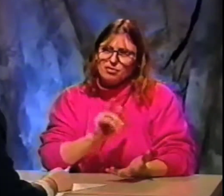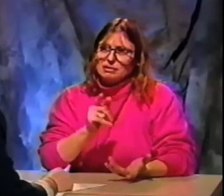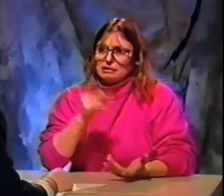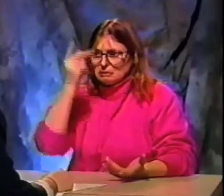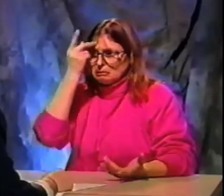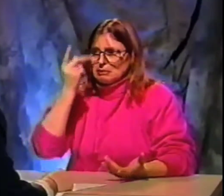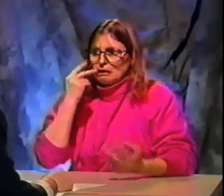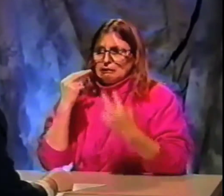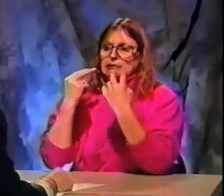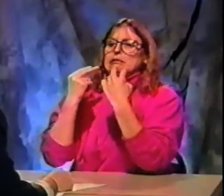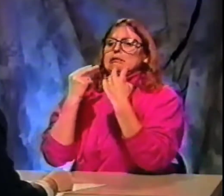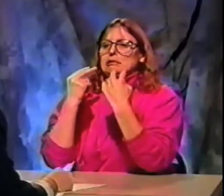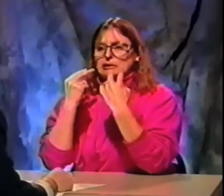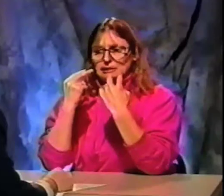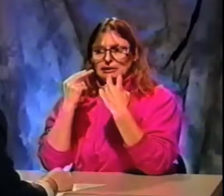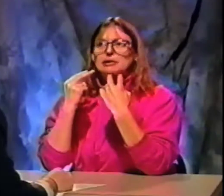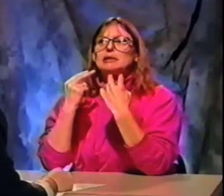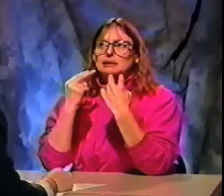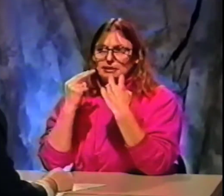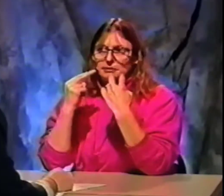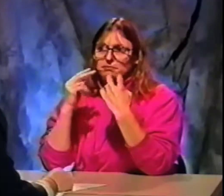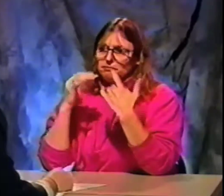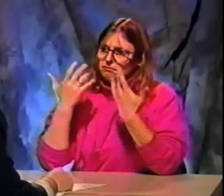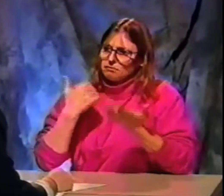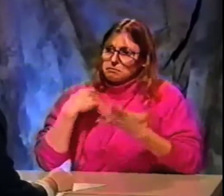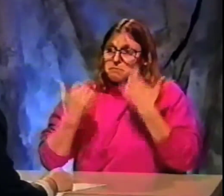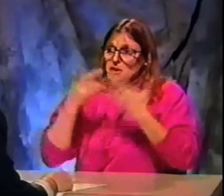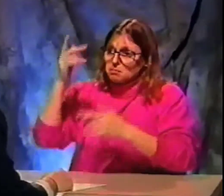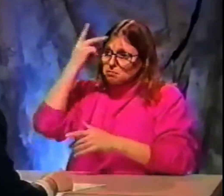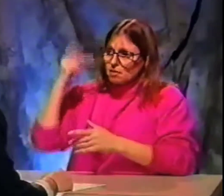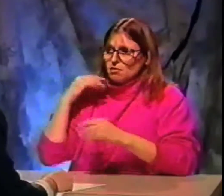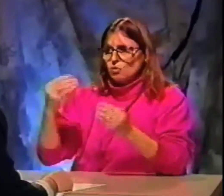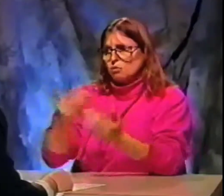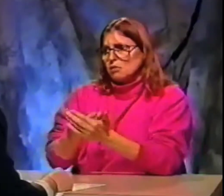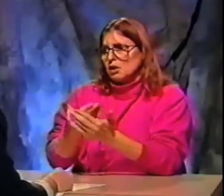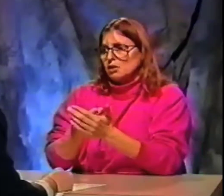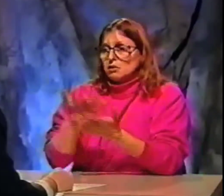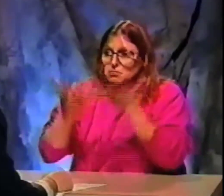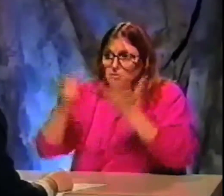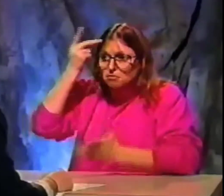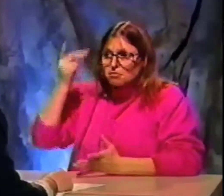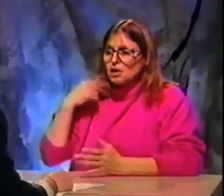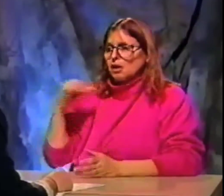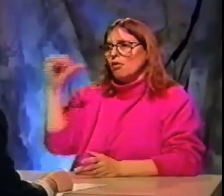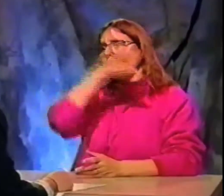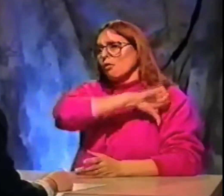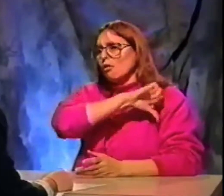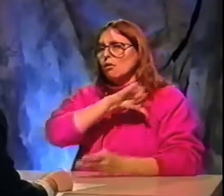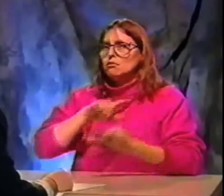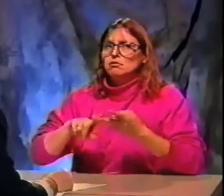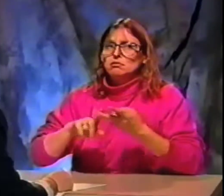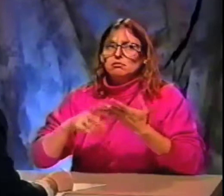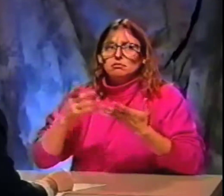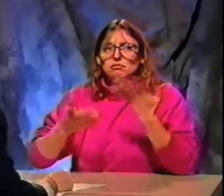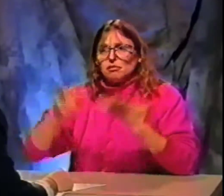of their parents, and stuff like that. Maybe their parents are neglecting them or abusing them at